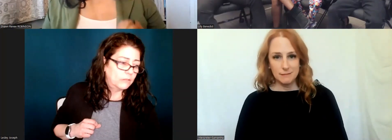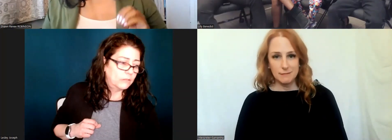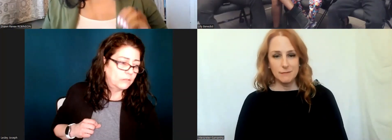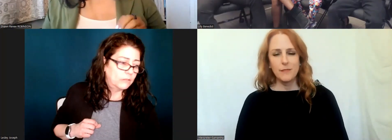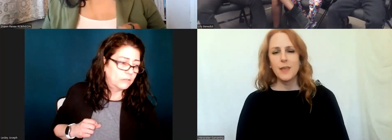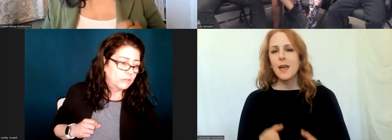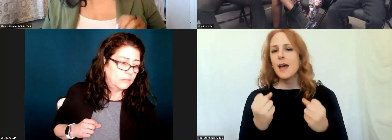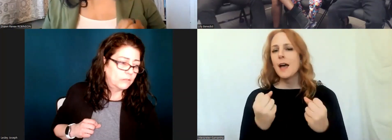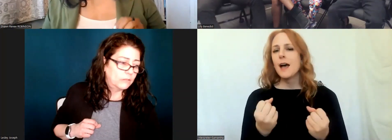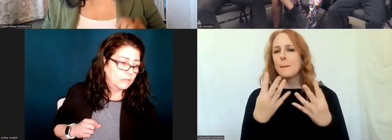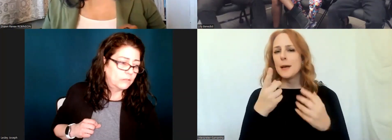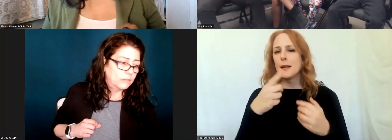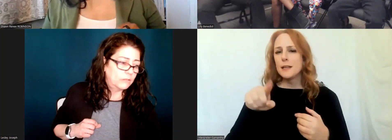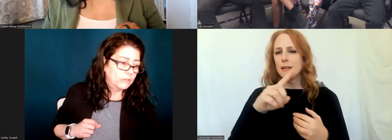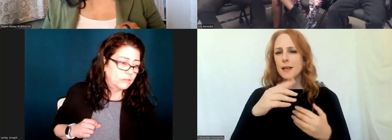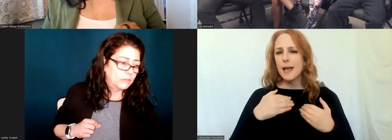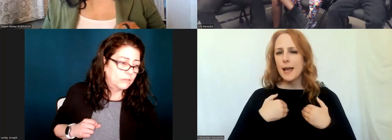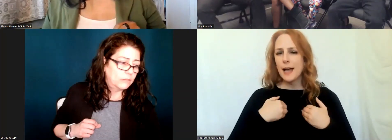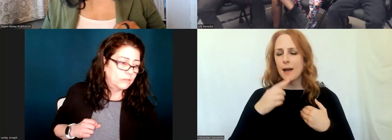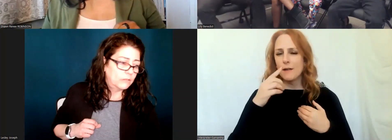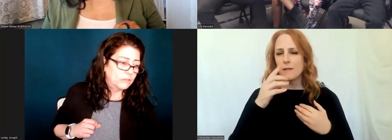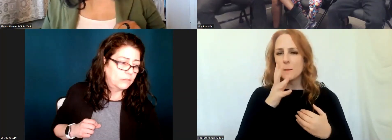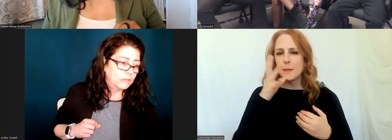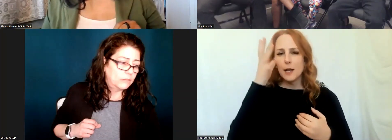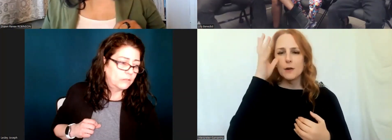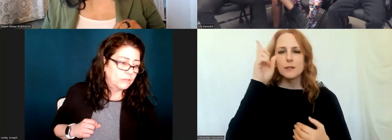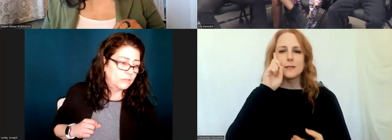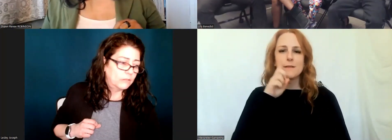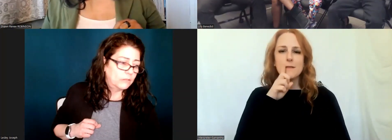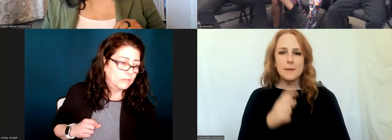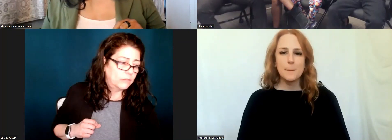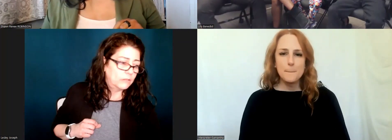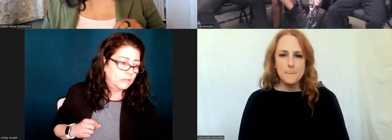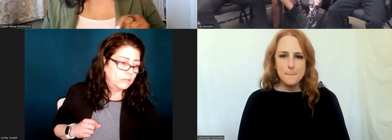How many of you have parents who are deaf?